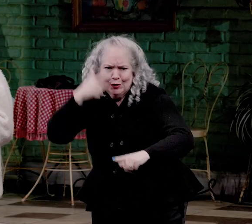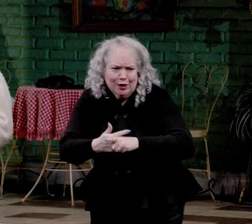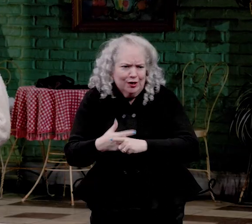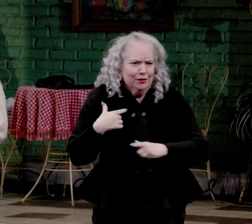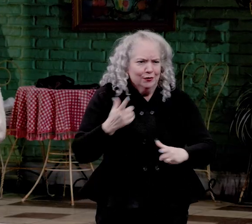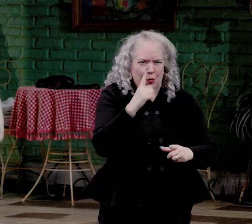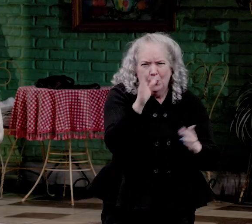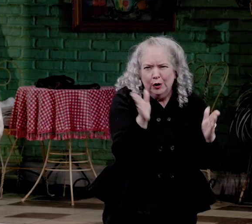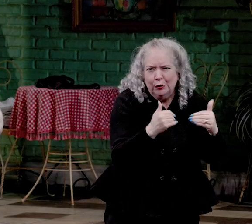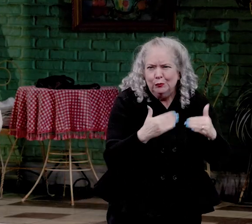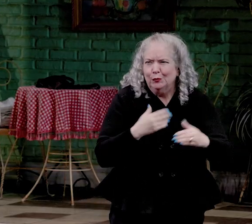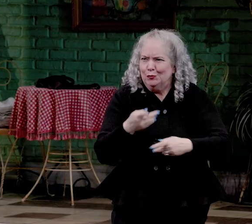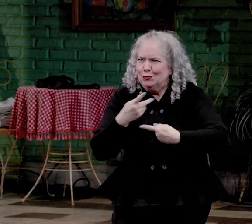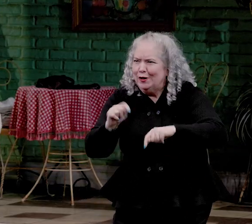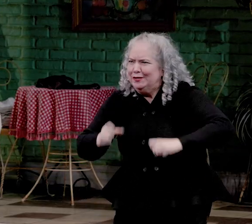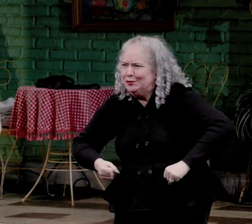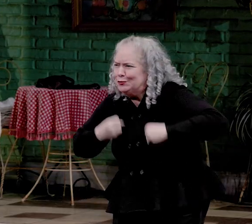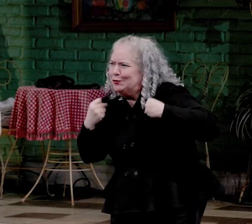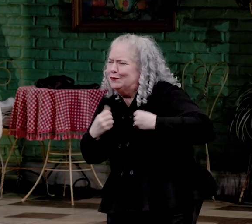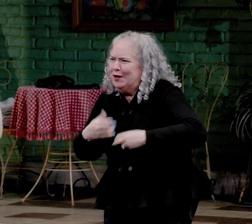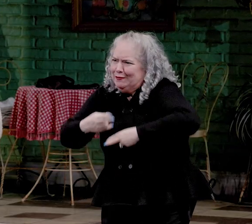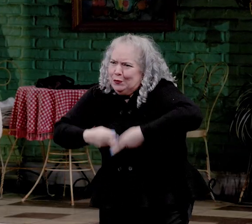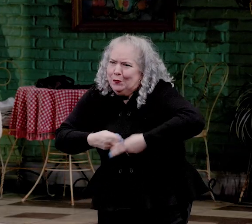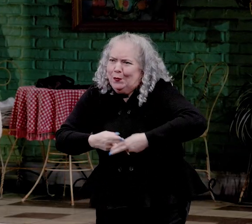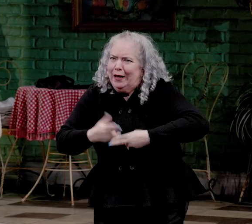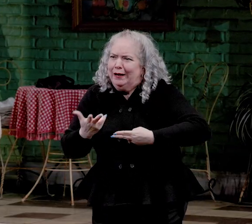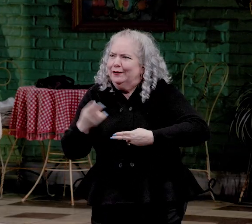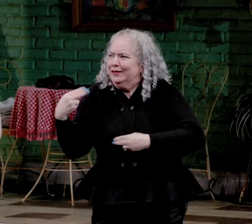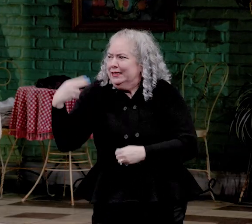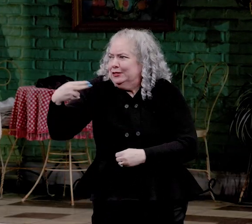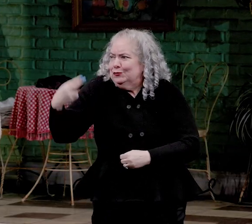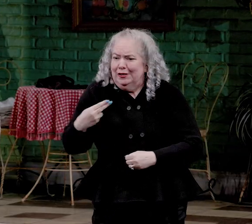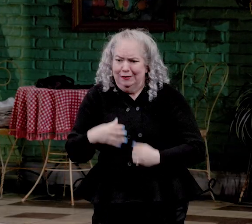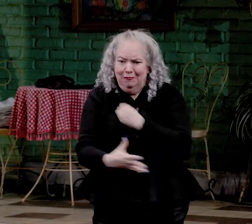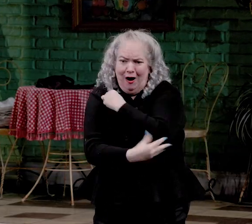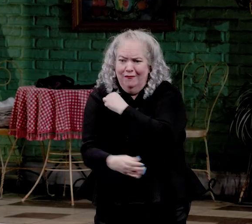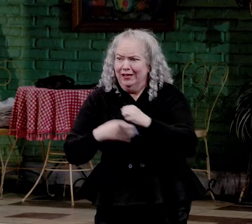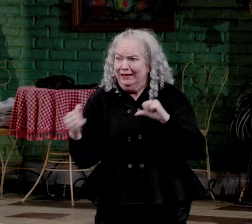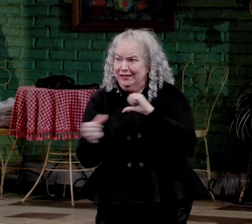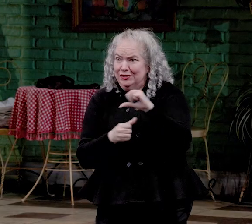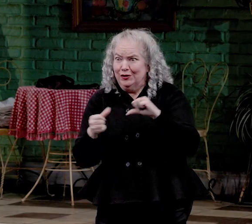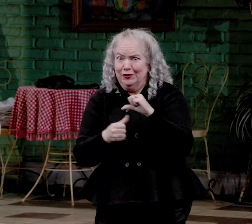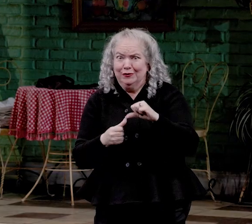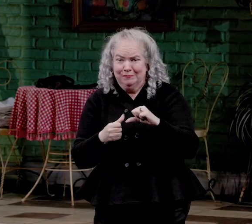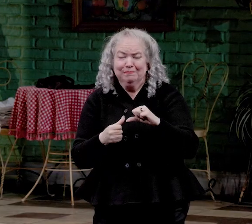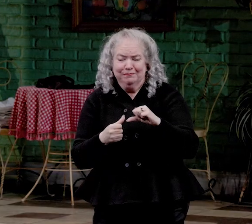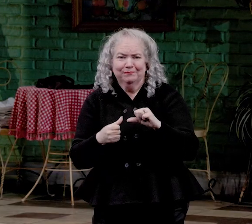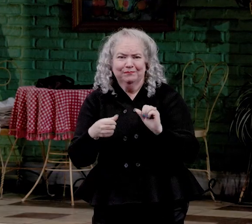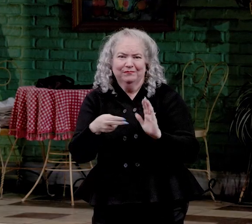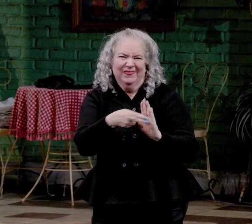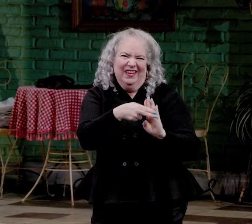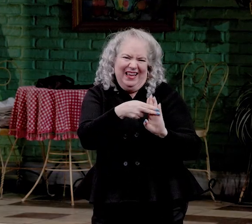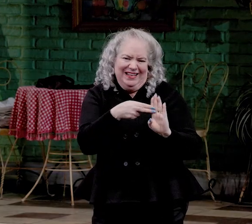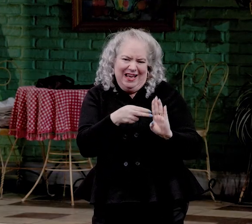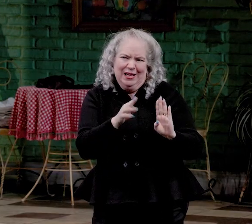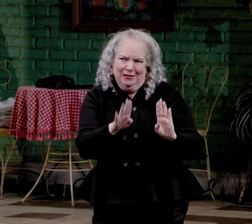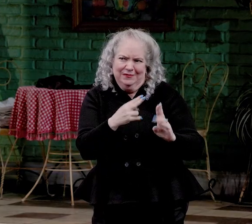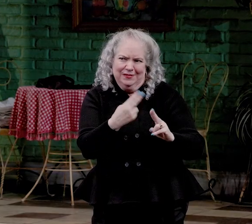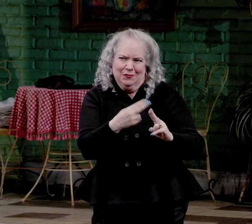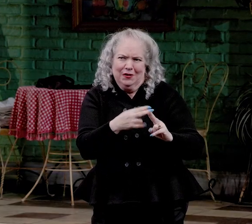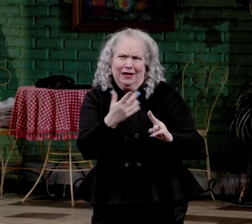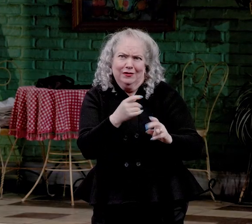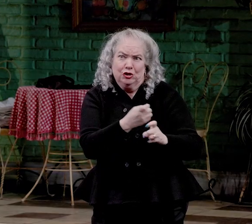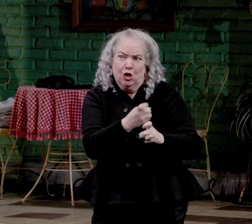to survive the weight of history, poverty, and each other. And one once named as a joke, their identities